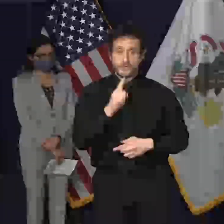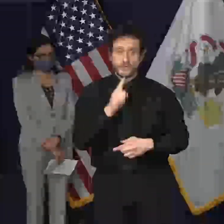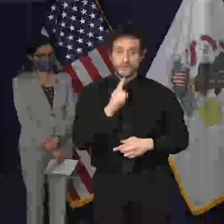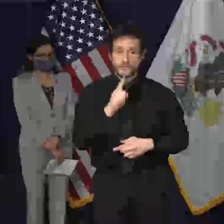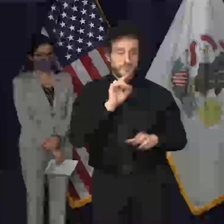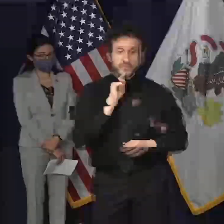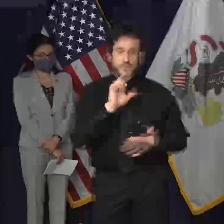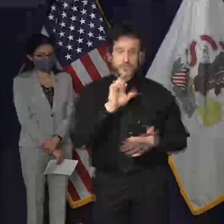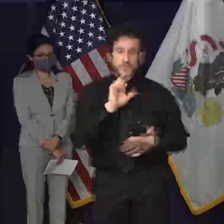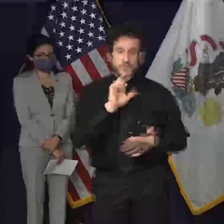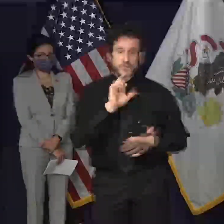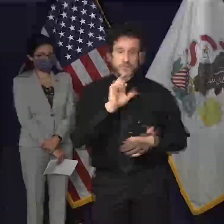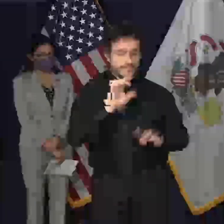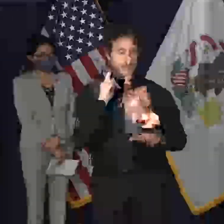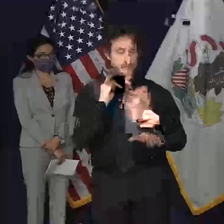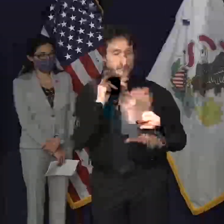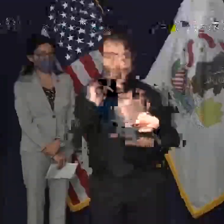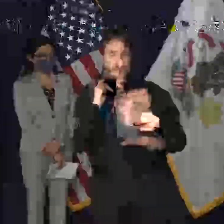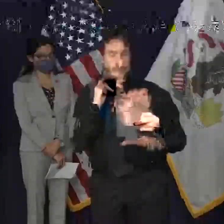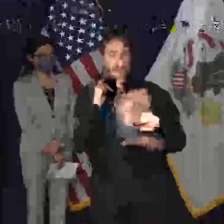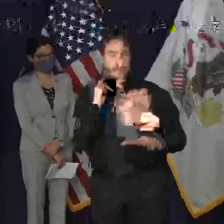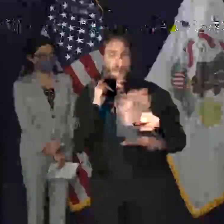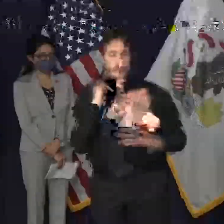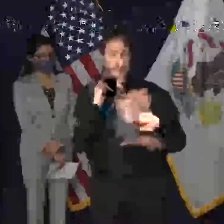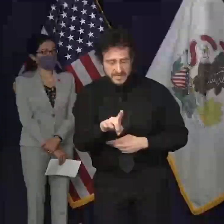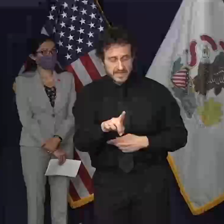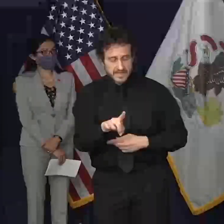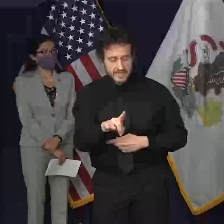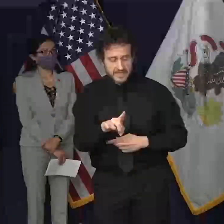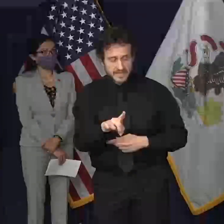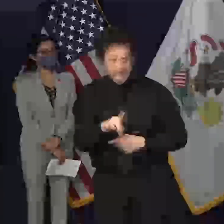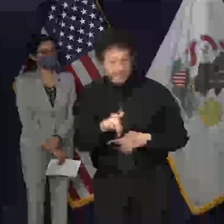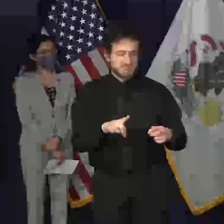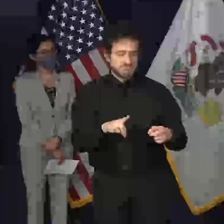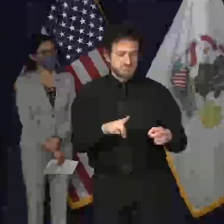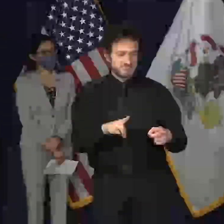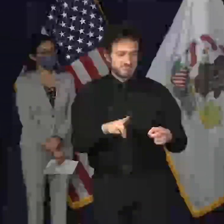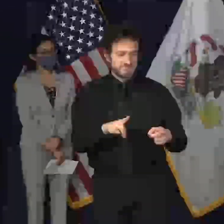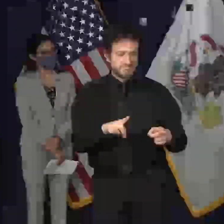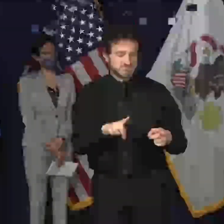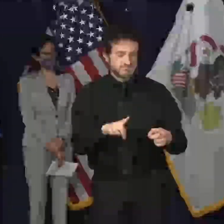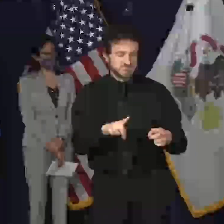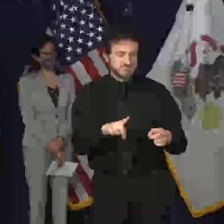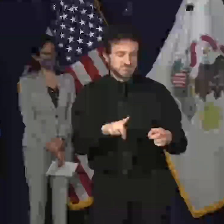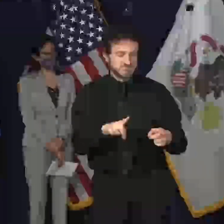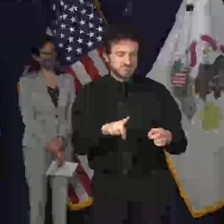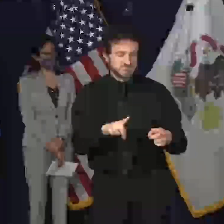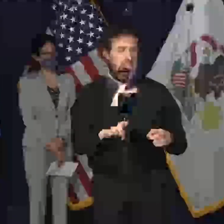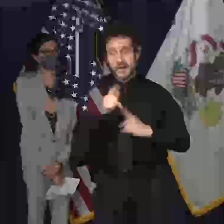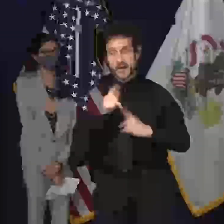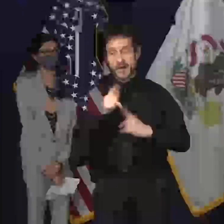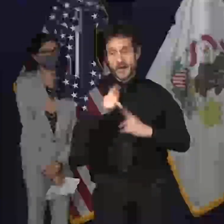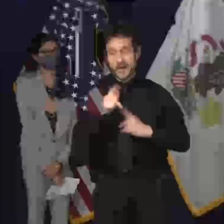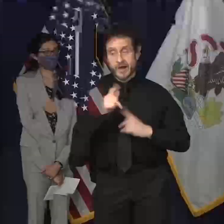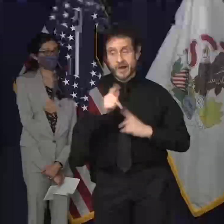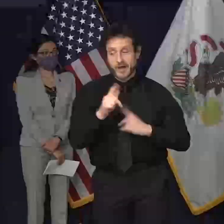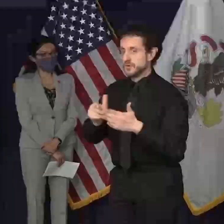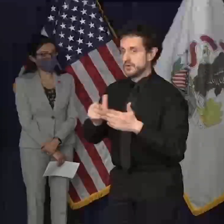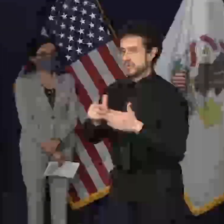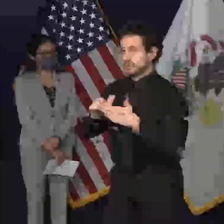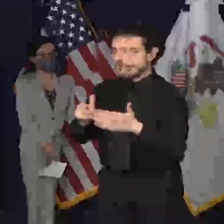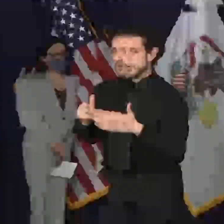So it doesn't make sense to me to exclude the people who live in those residential communities or in those congregate